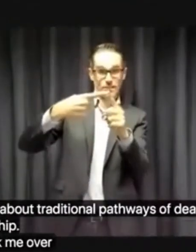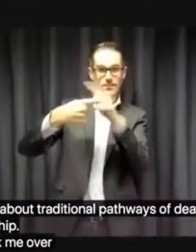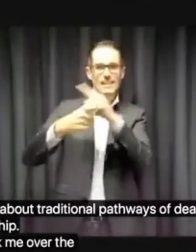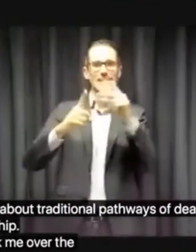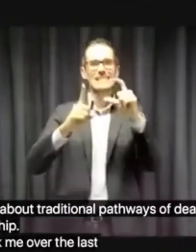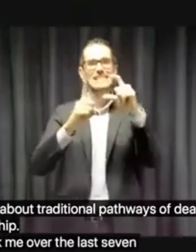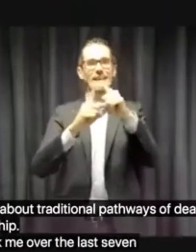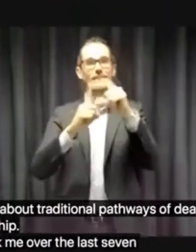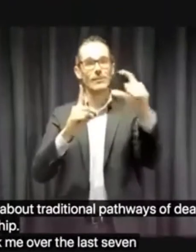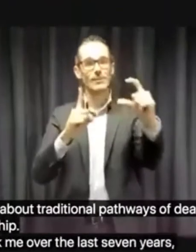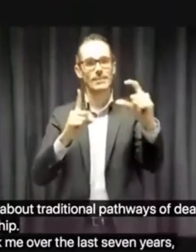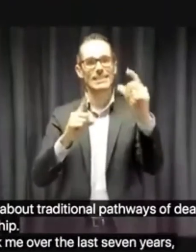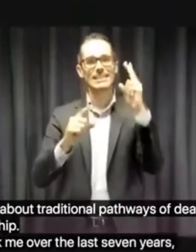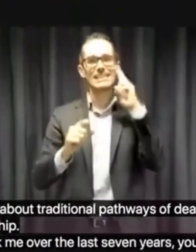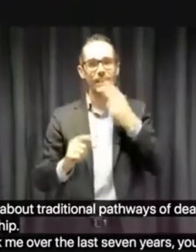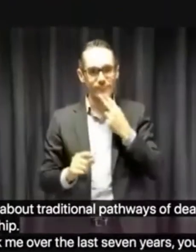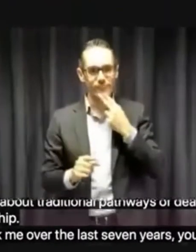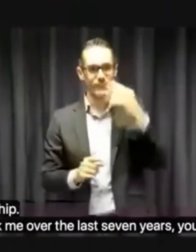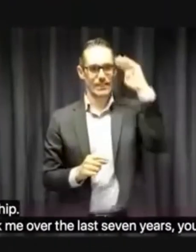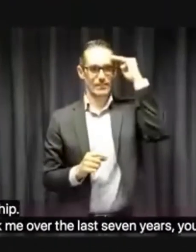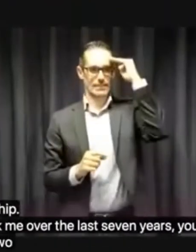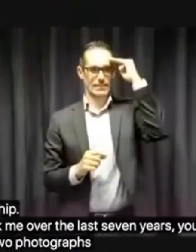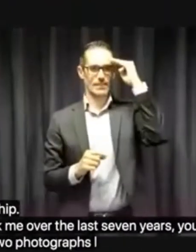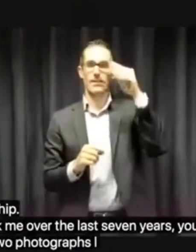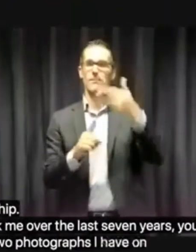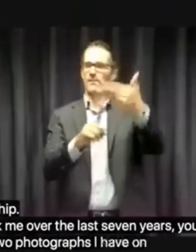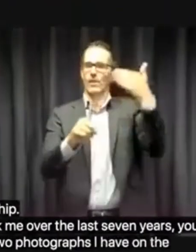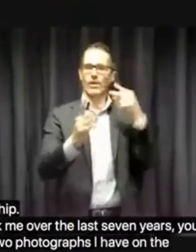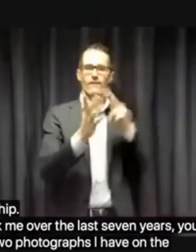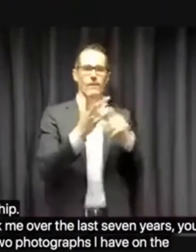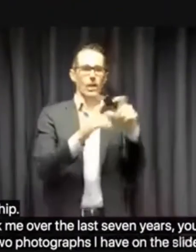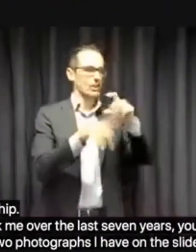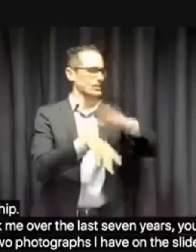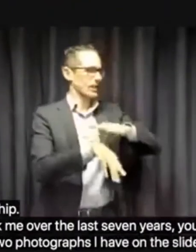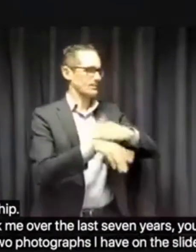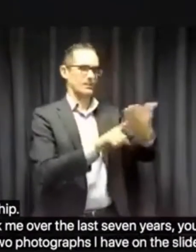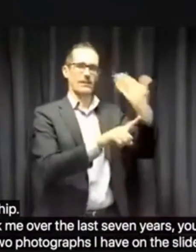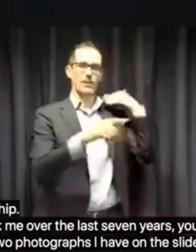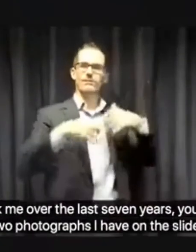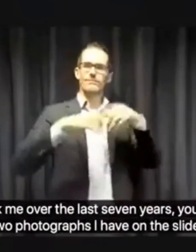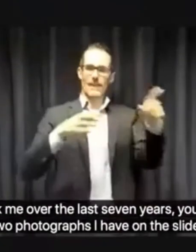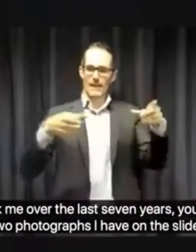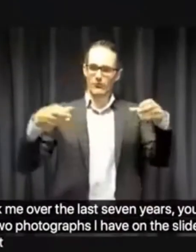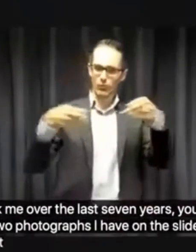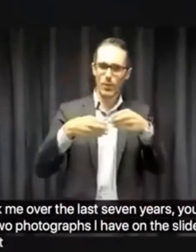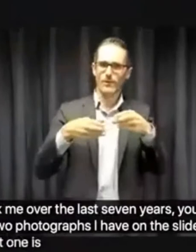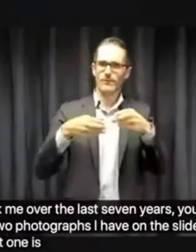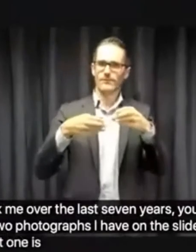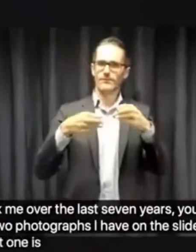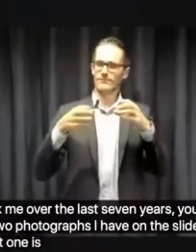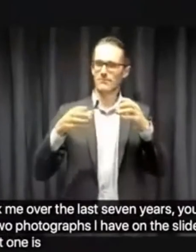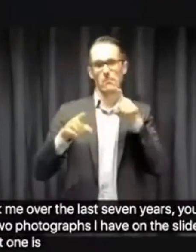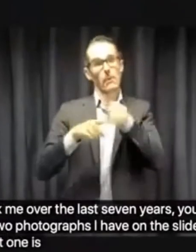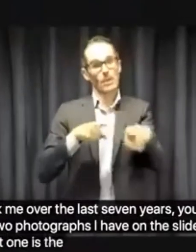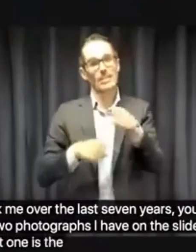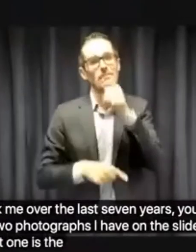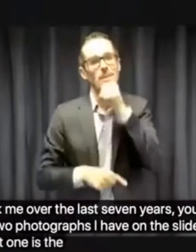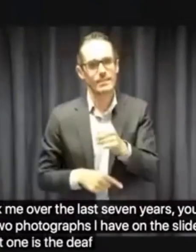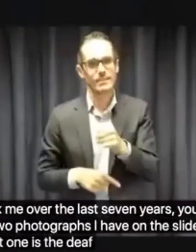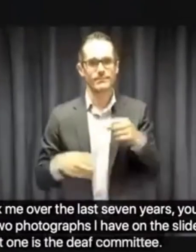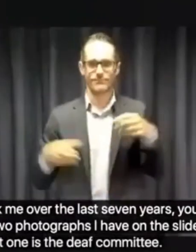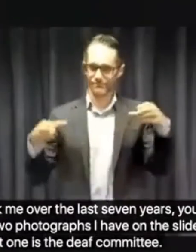two photographs I have on this slide. The first one is the Deaf Committee. That was before we got the So it was a group